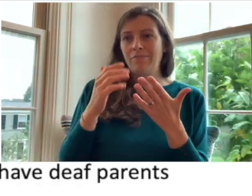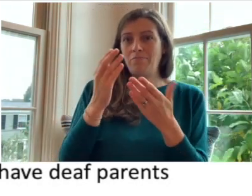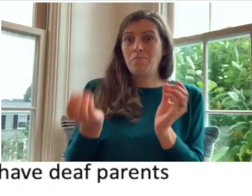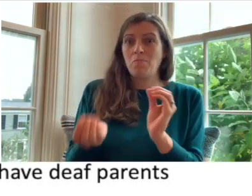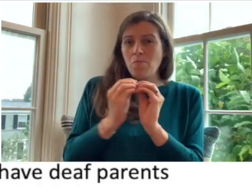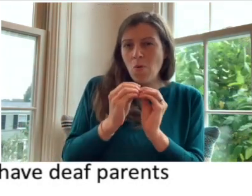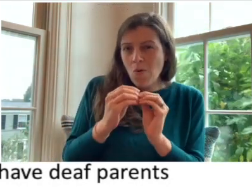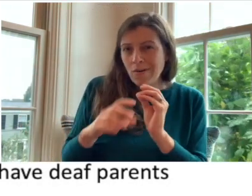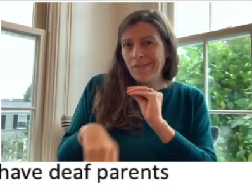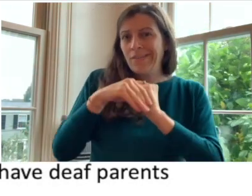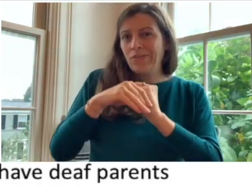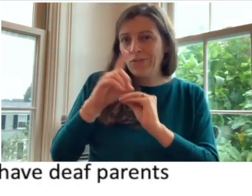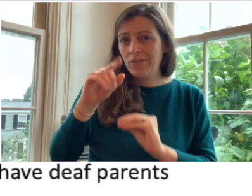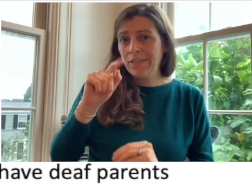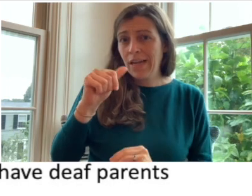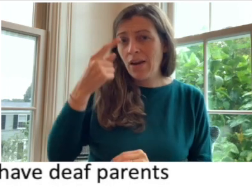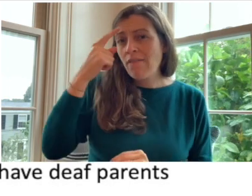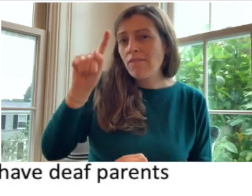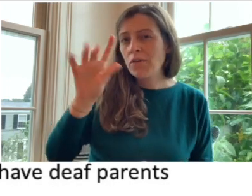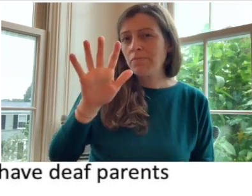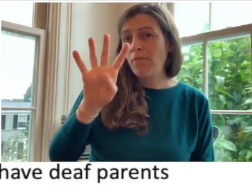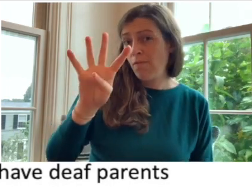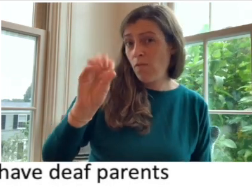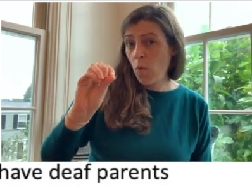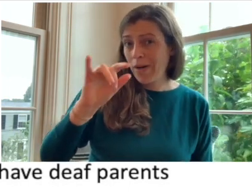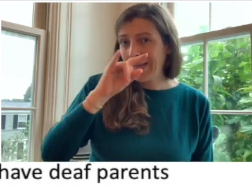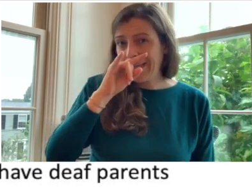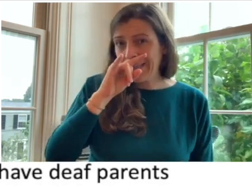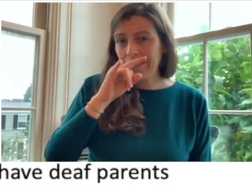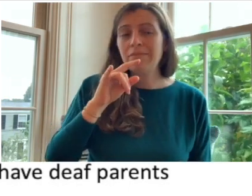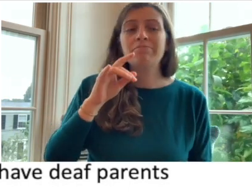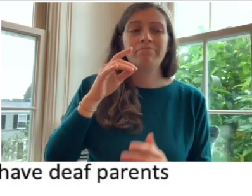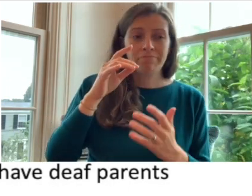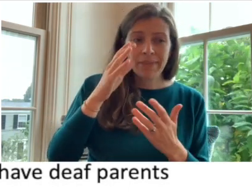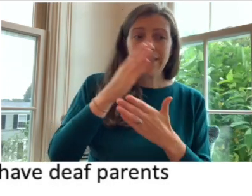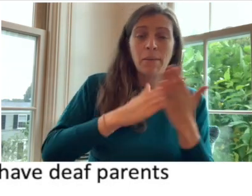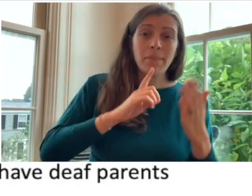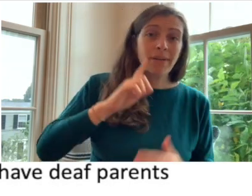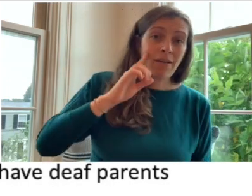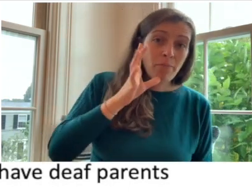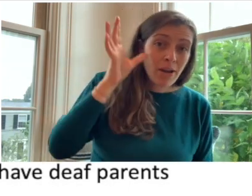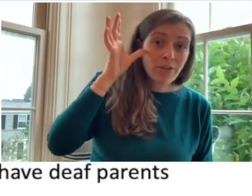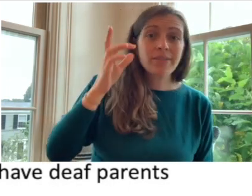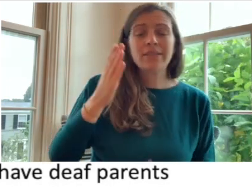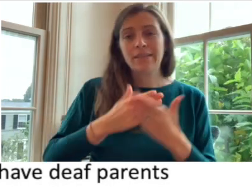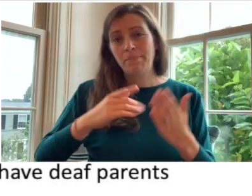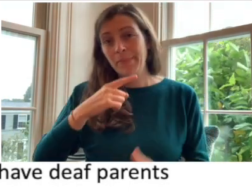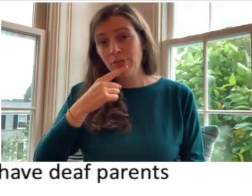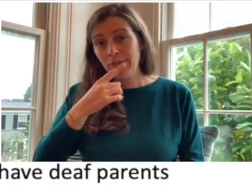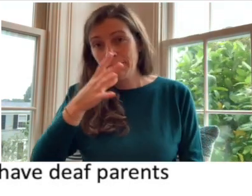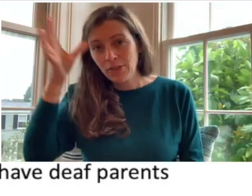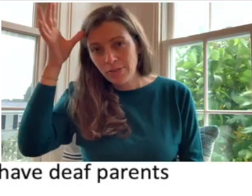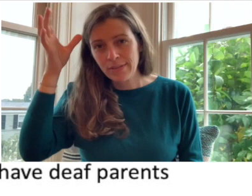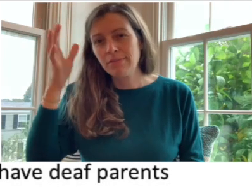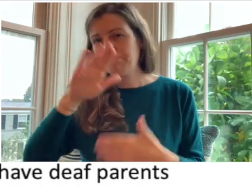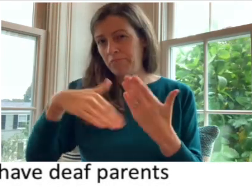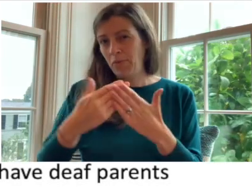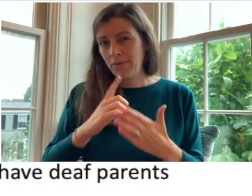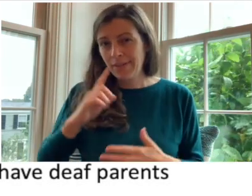We've also collected some additional validation data on a set of 40 children who are all deaf, some of whom